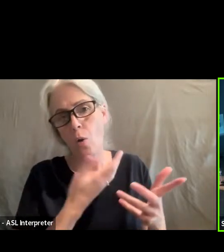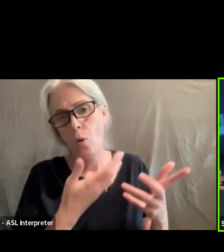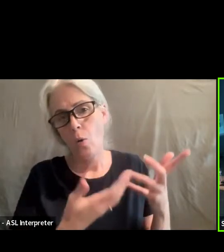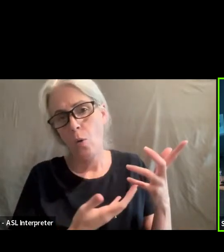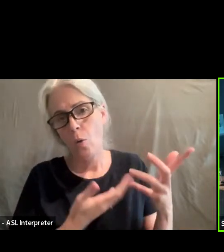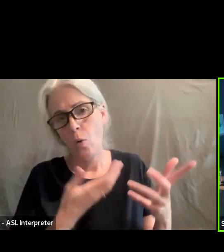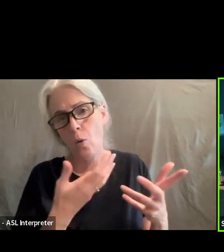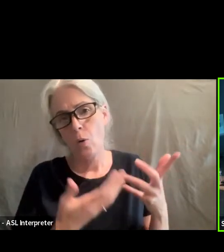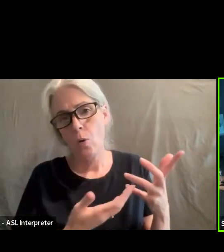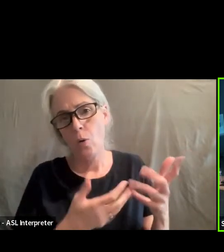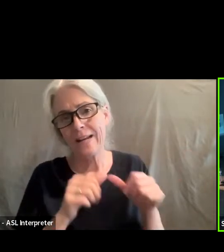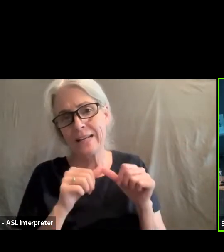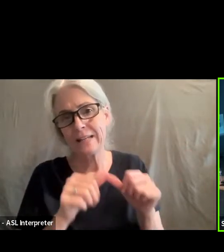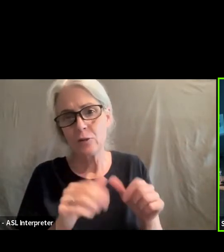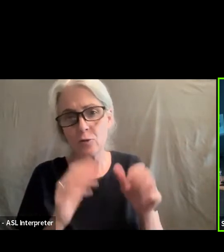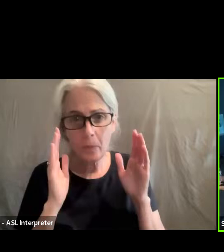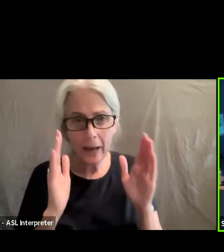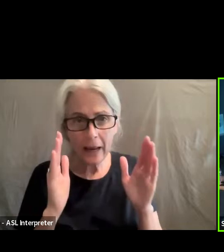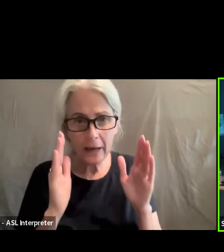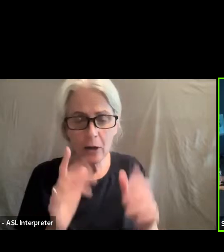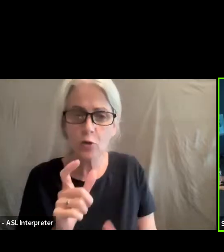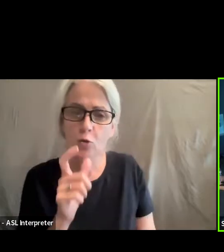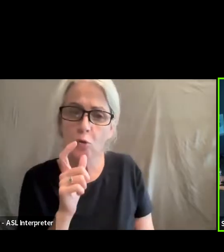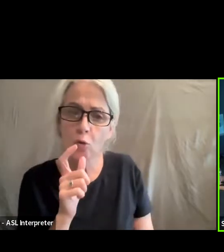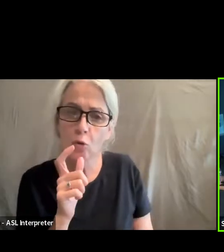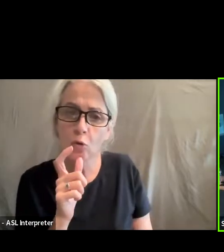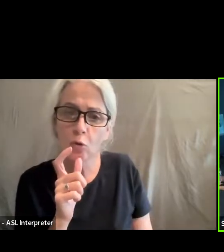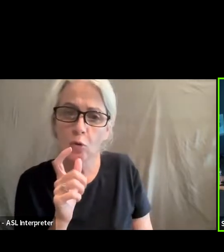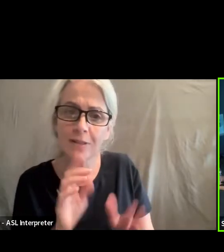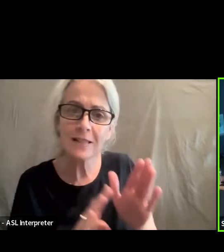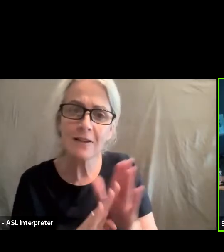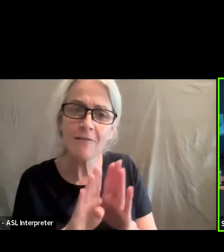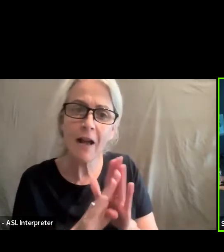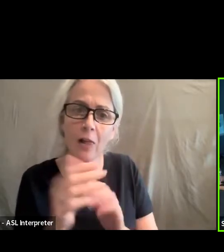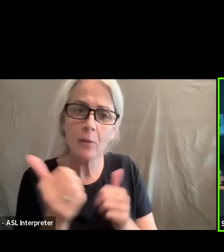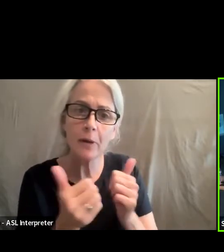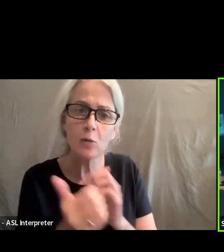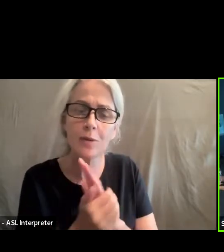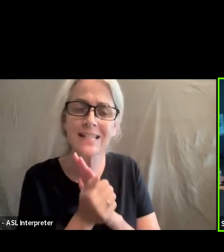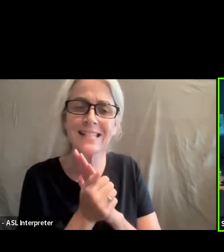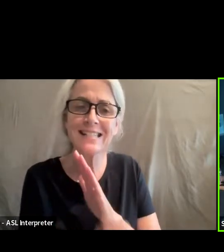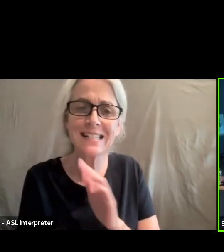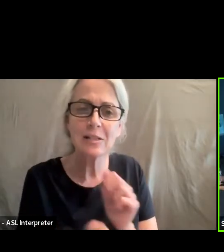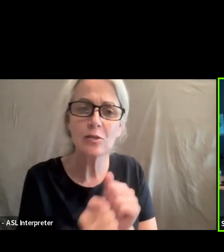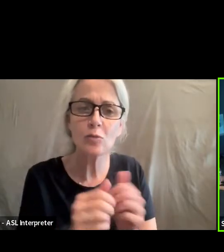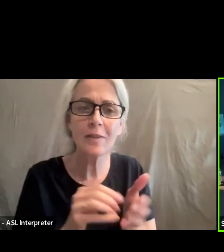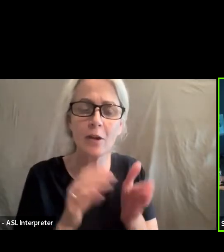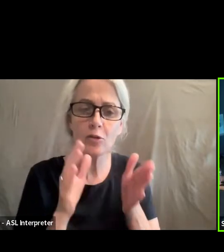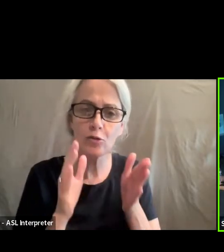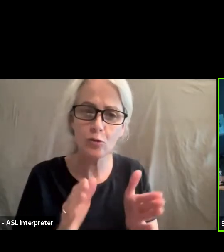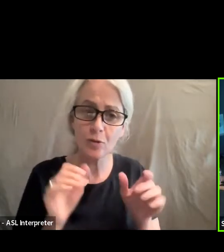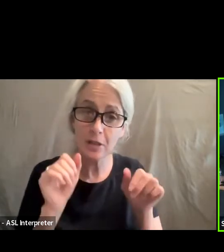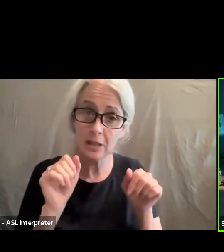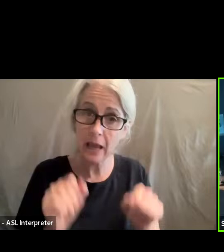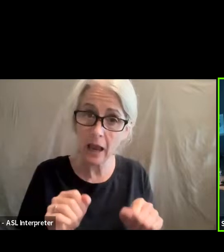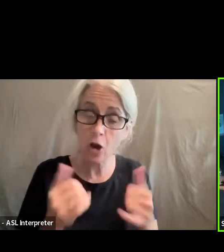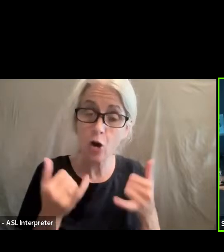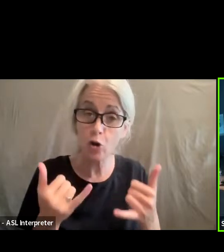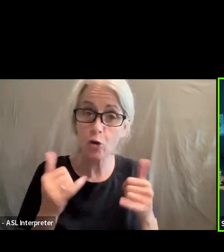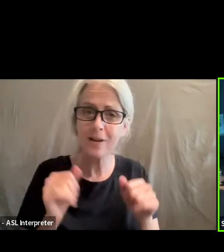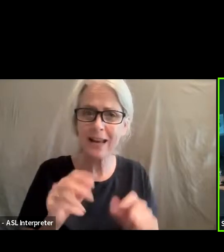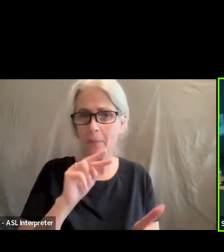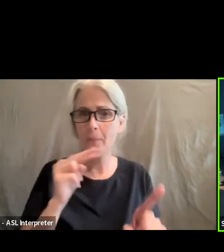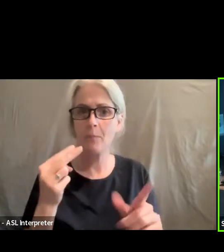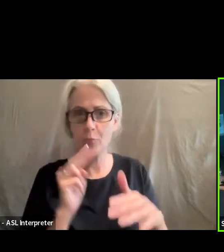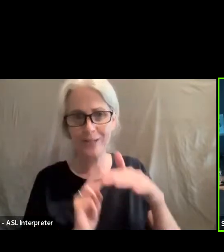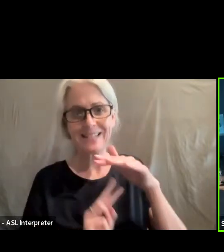and certainly continuing to pay attention to who's developing which skills among our students, and because currently we can predict who's